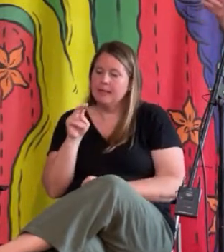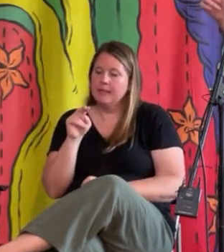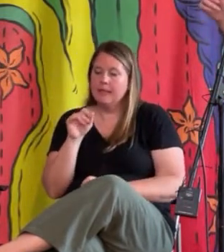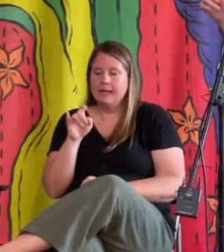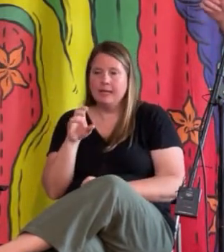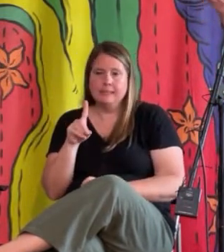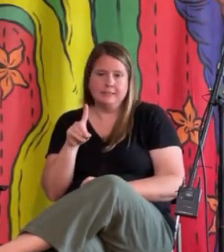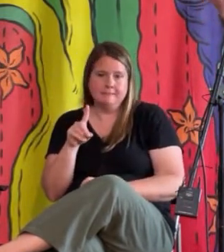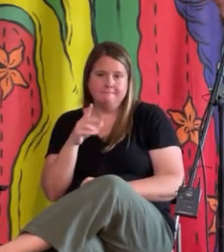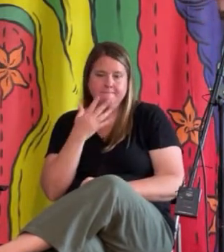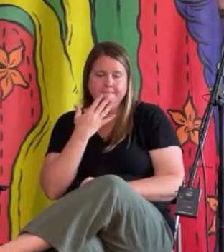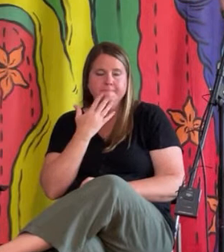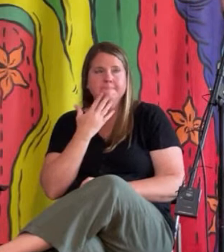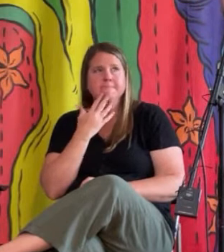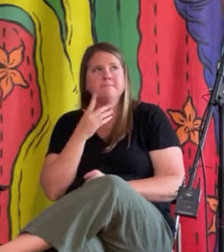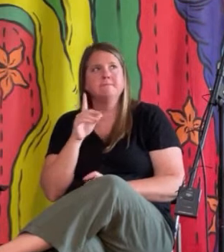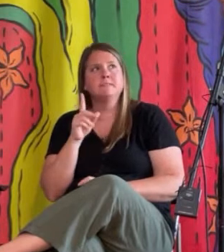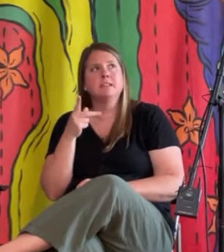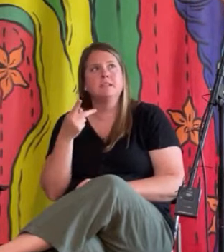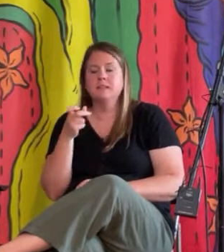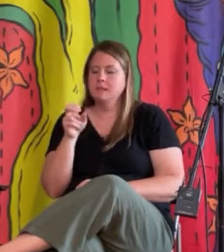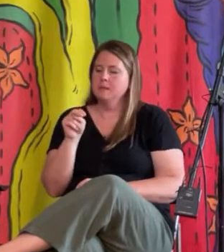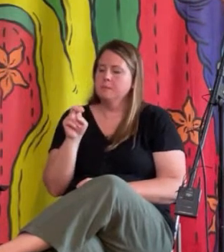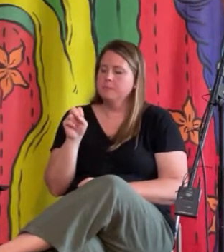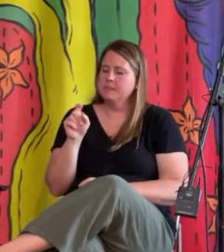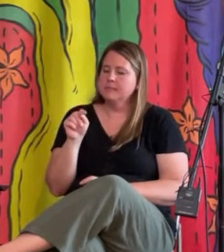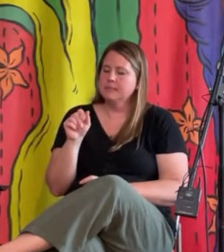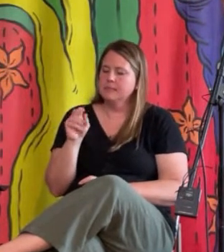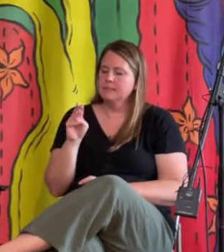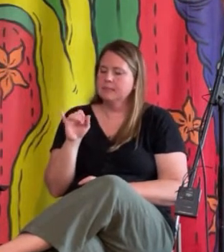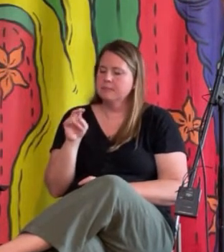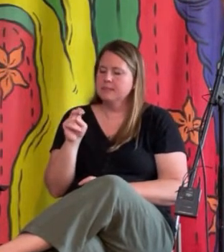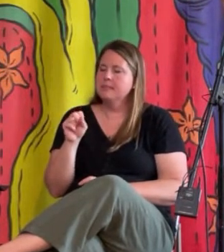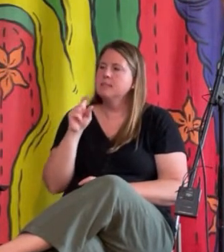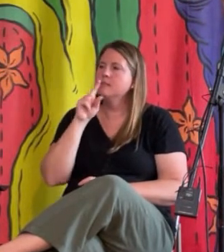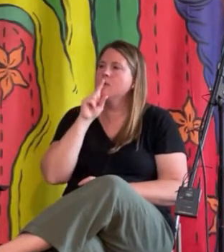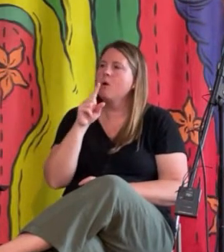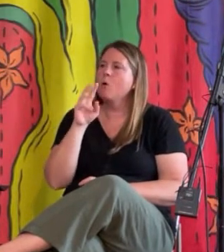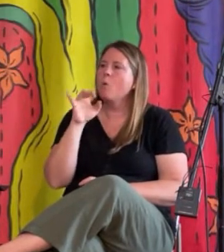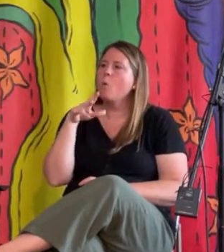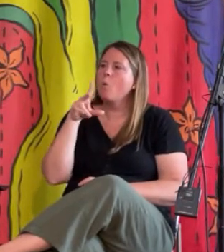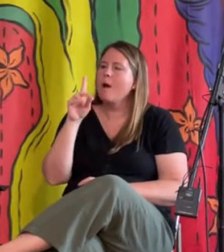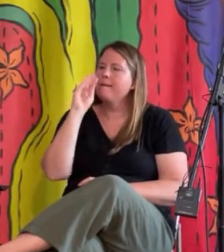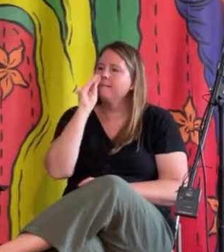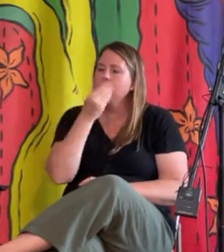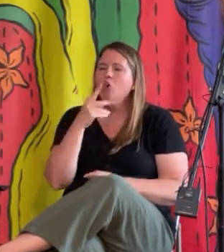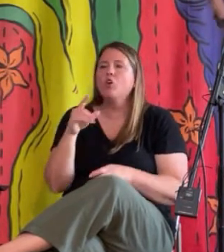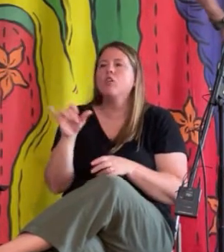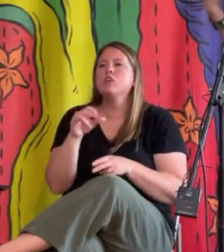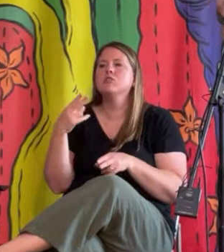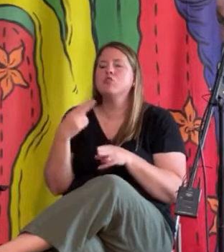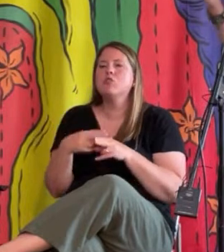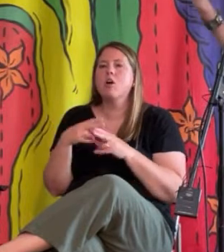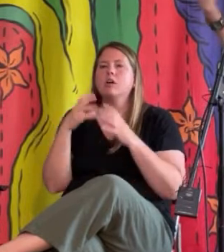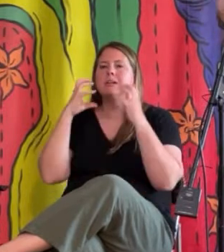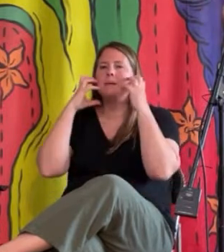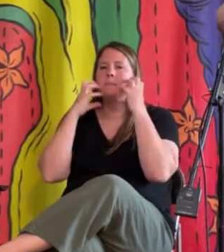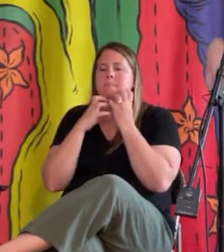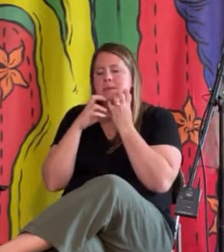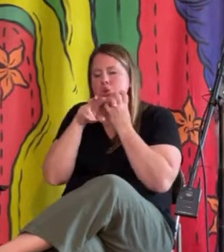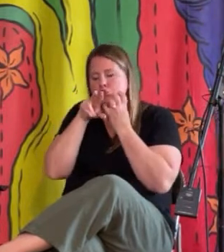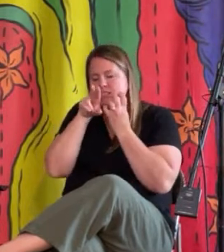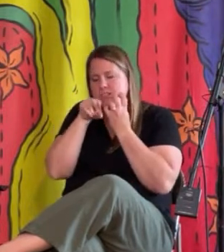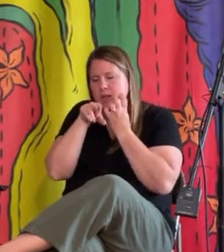Secondly, penstemons are wildflowers. They're also called beard tongues, which is maybe the best